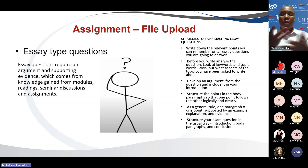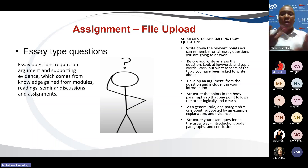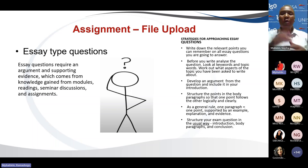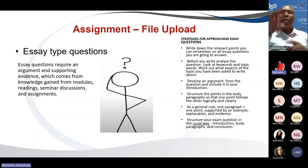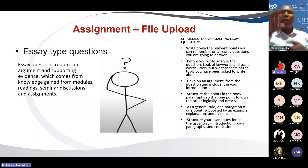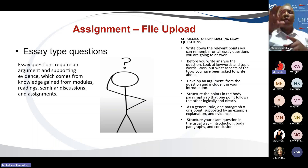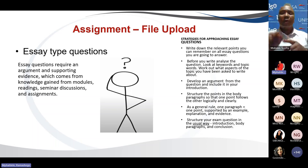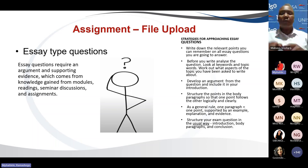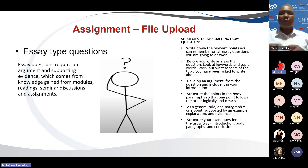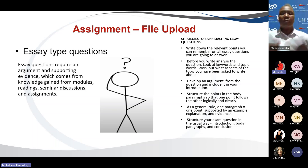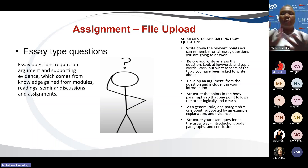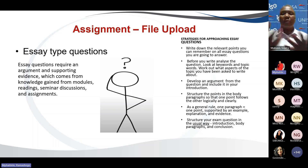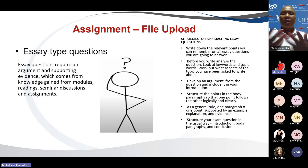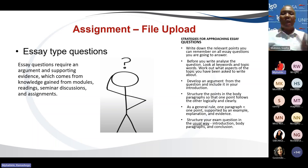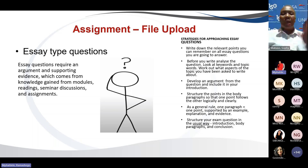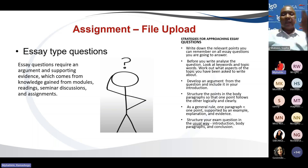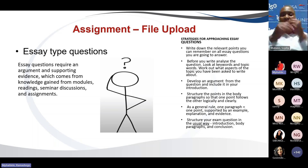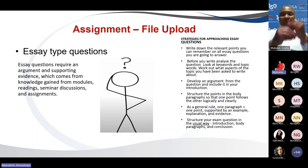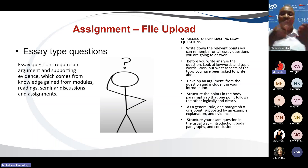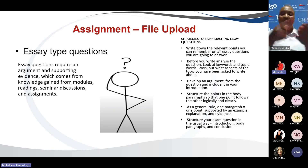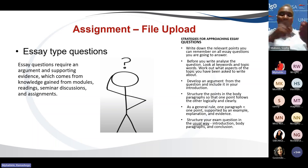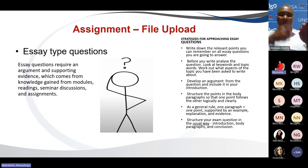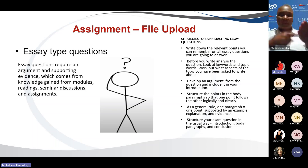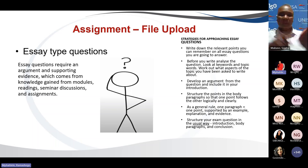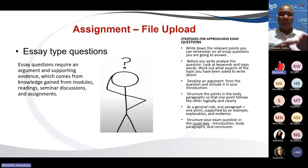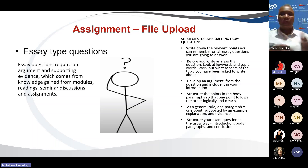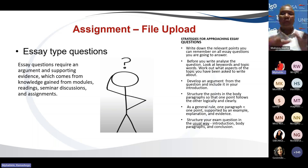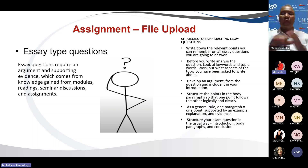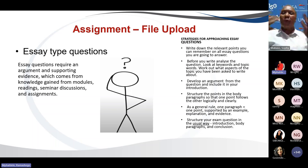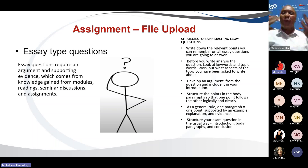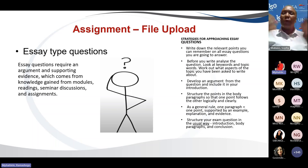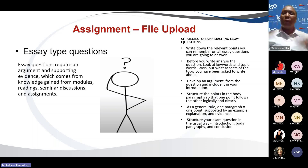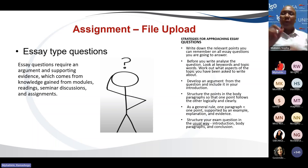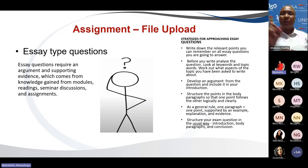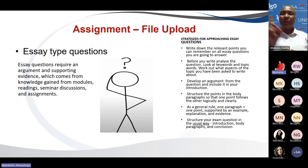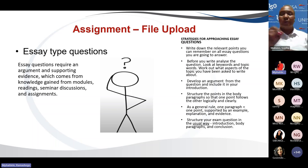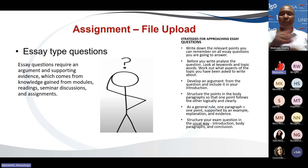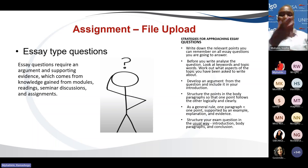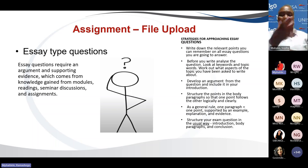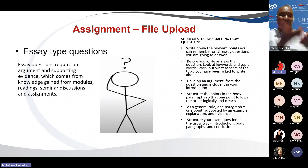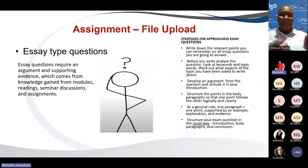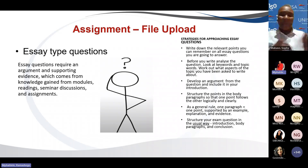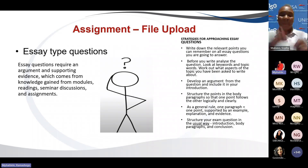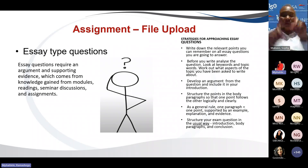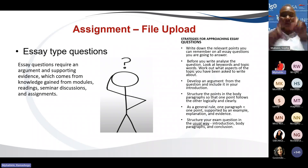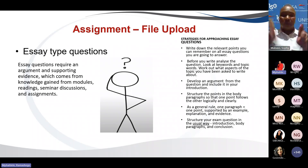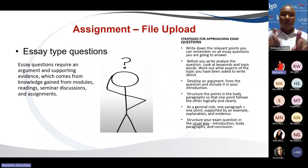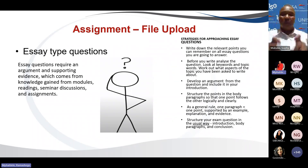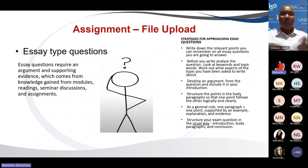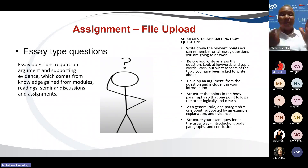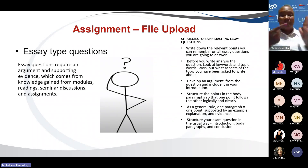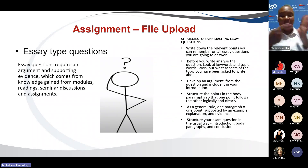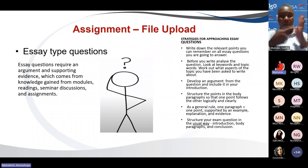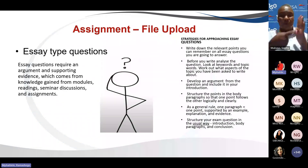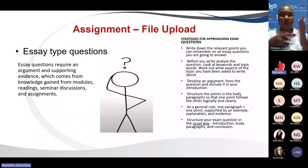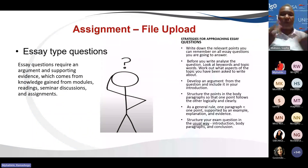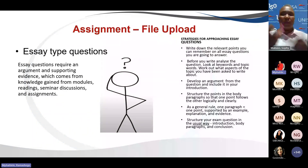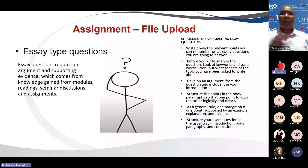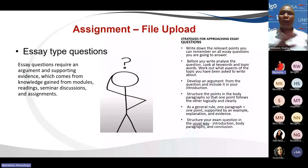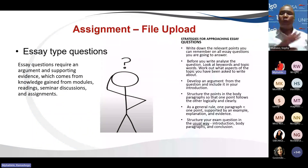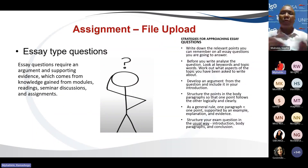get your additional marks. Another key thing with essay types questions is this one. Don't